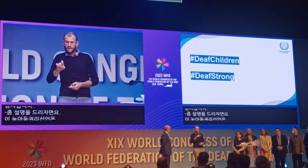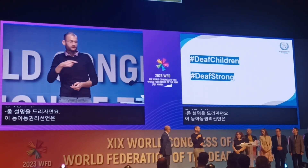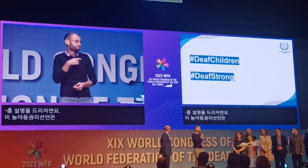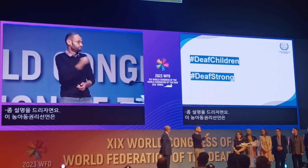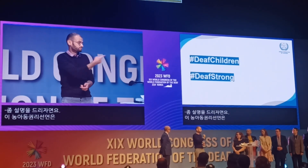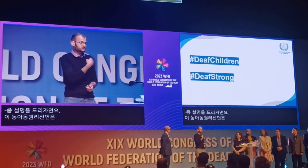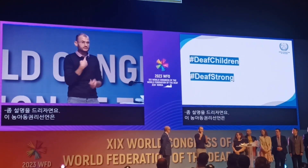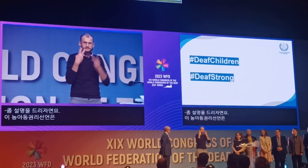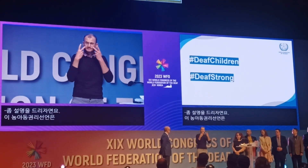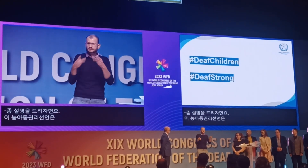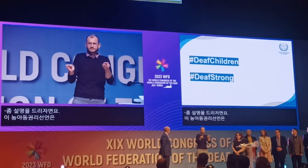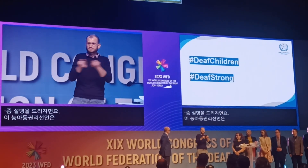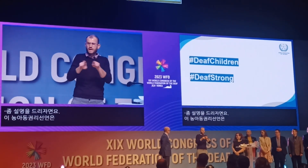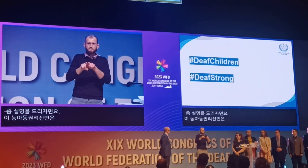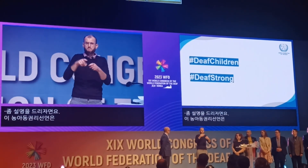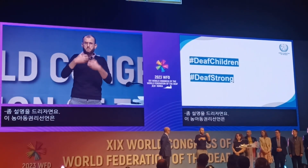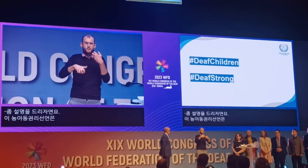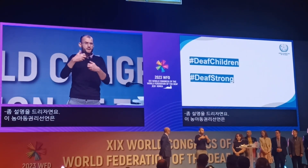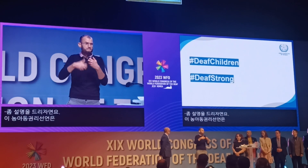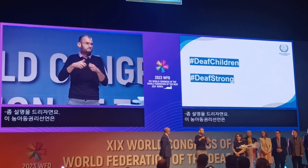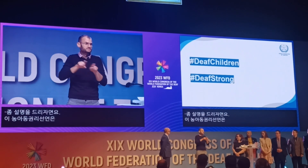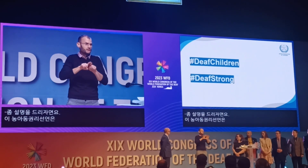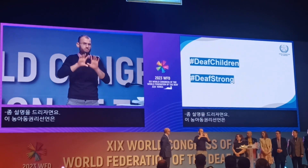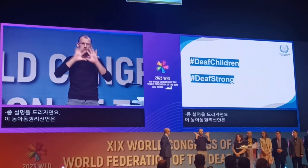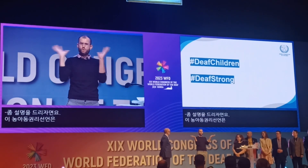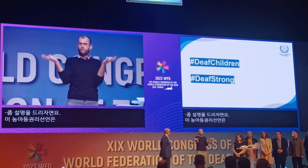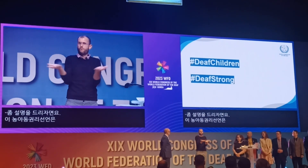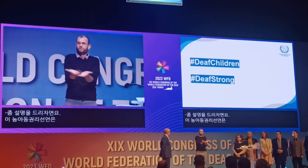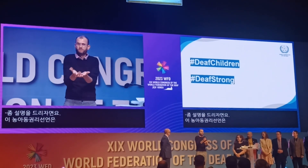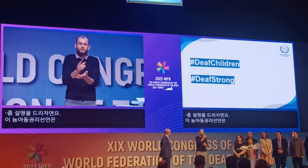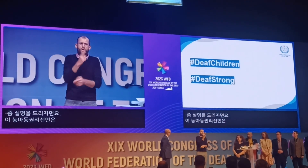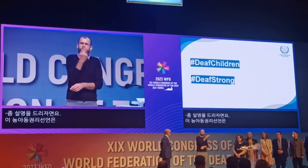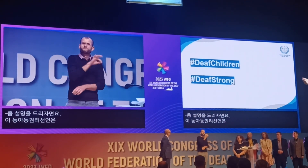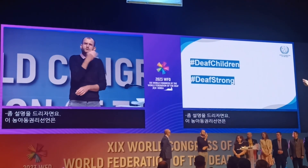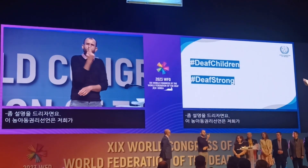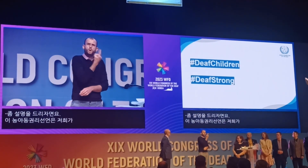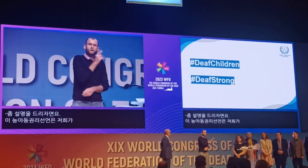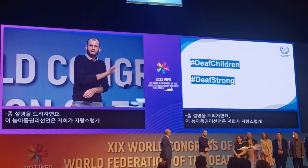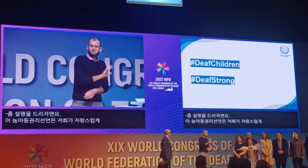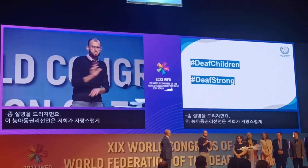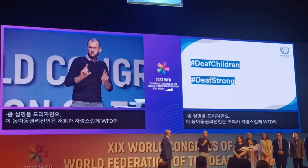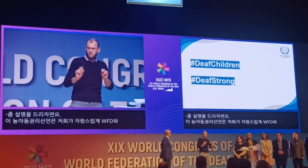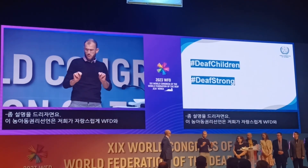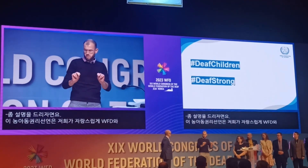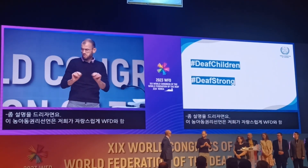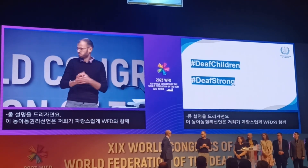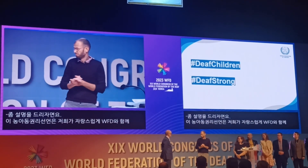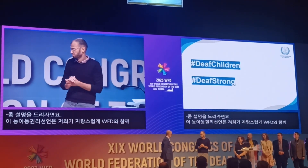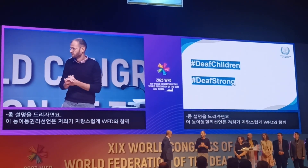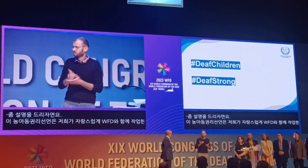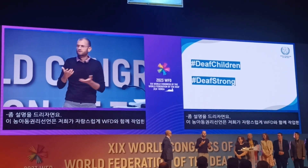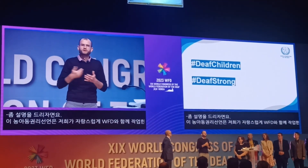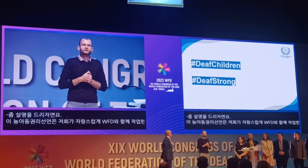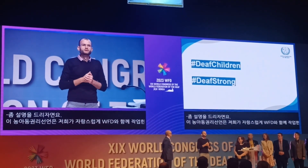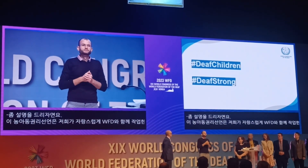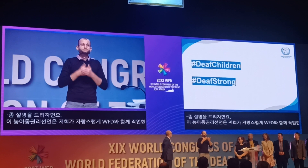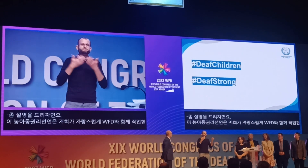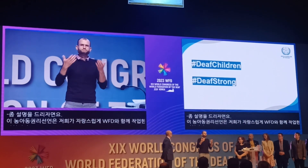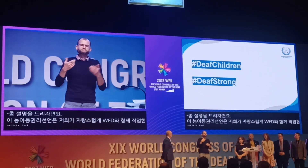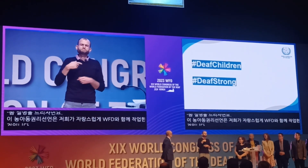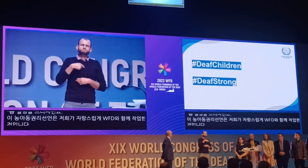with WFD, to have a part of, because we've seen the same problem that has been seen